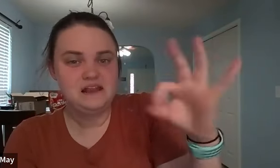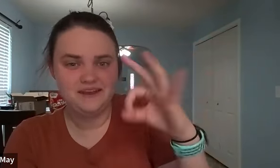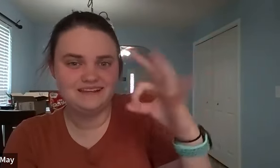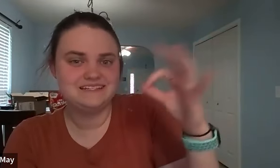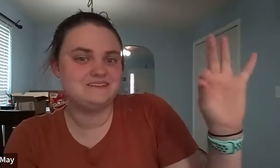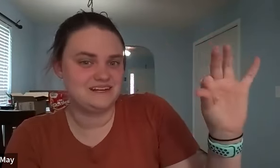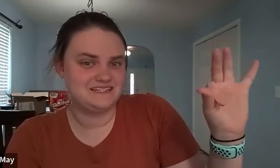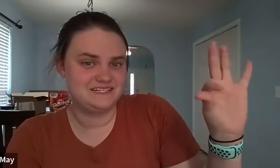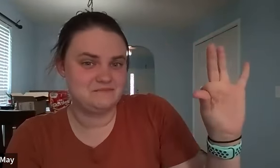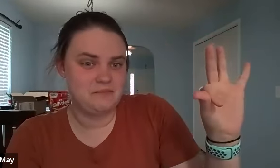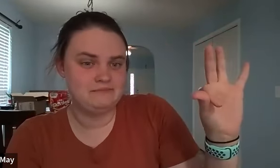19 or 19.